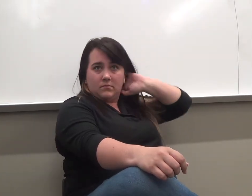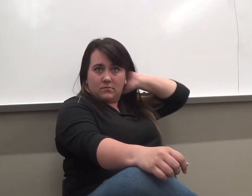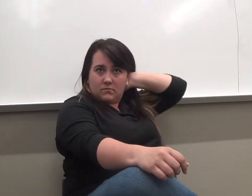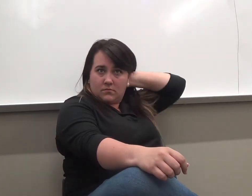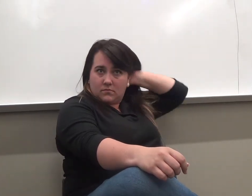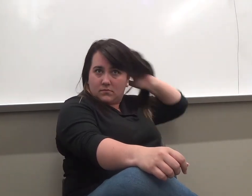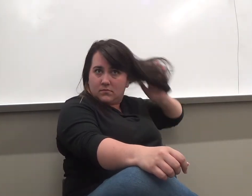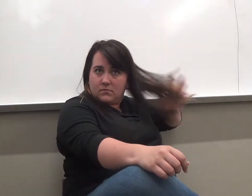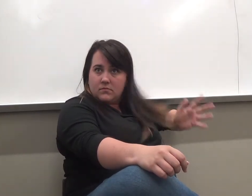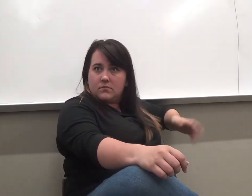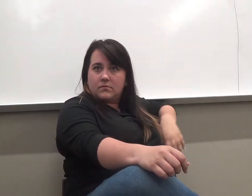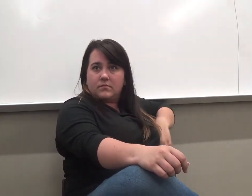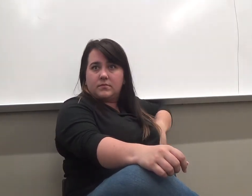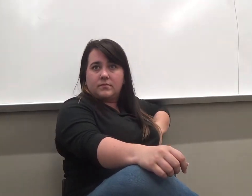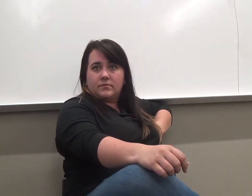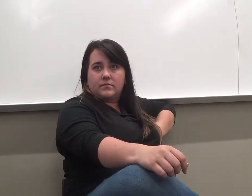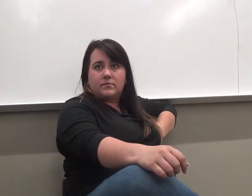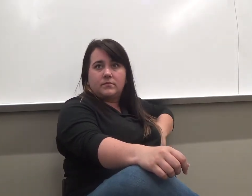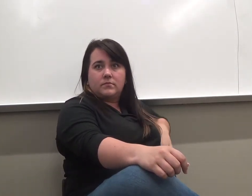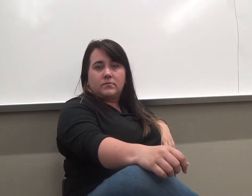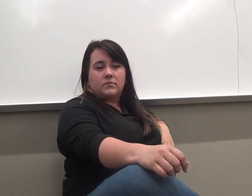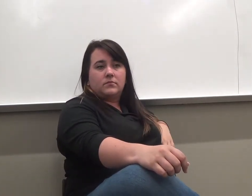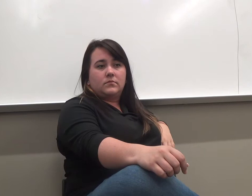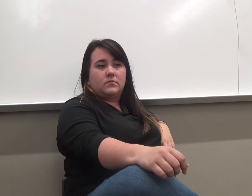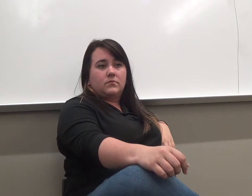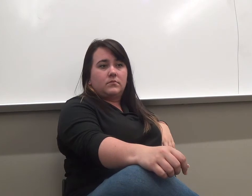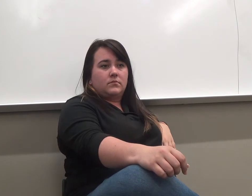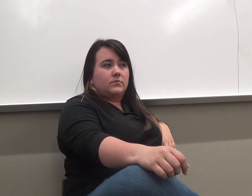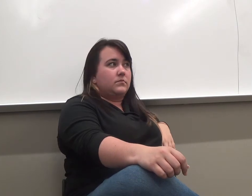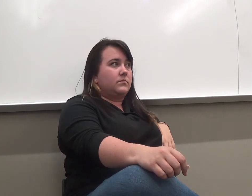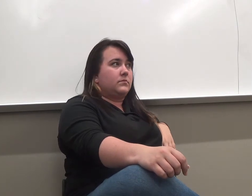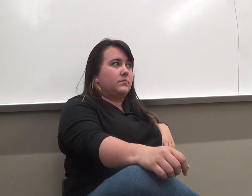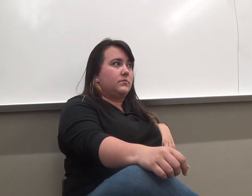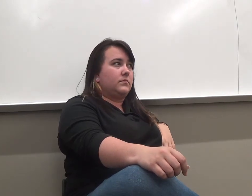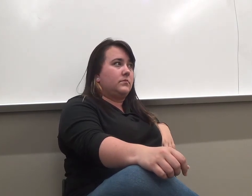your impulse was to put it together with the other side.